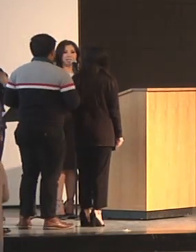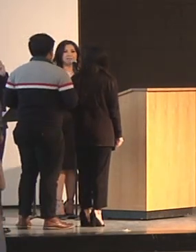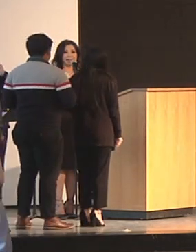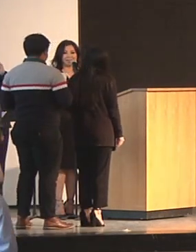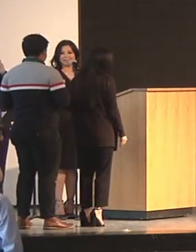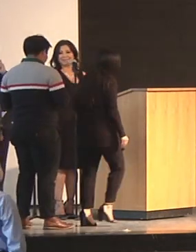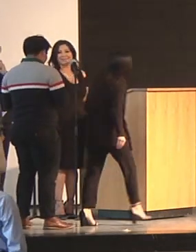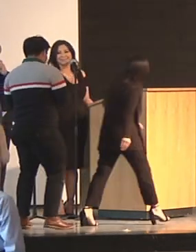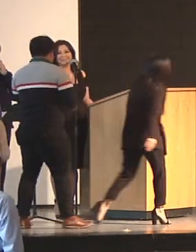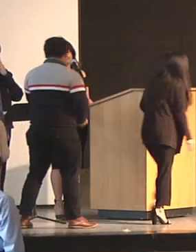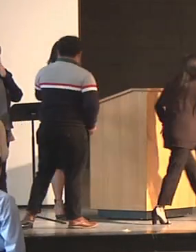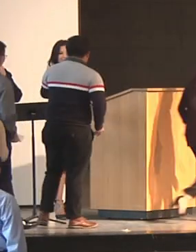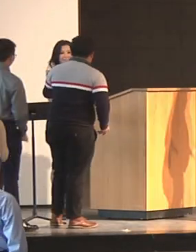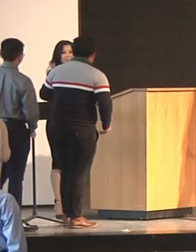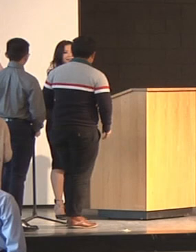Eugene Vang,